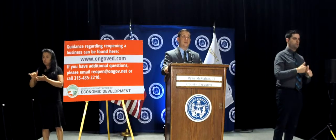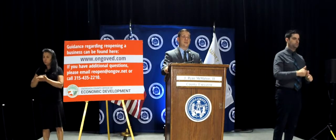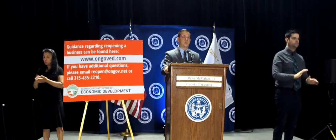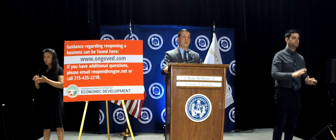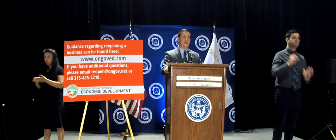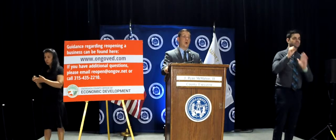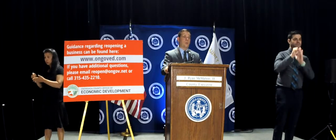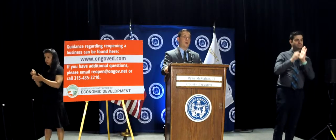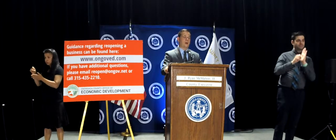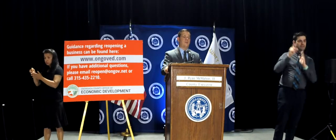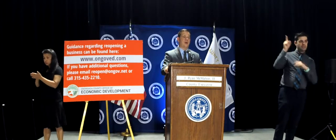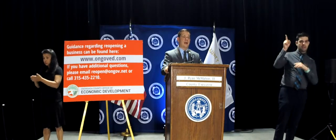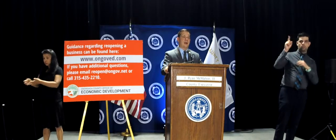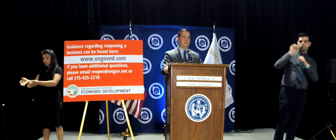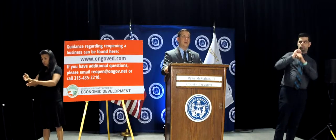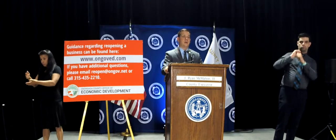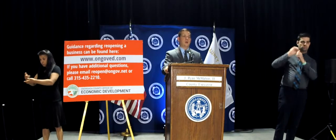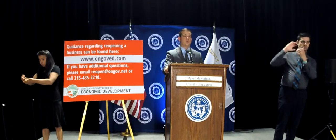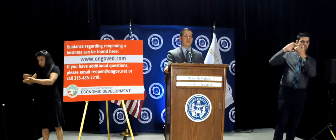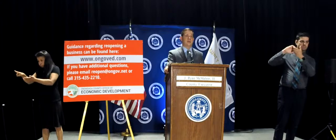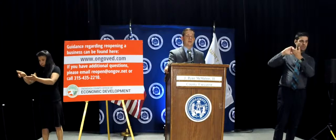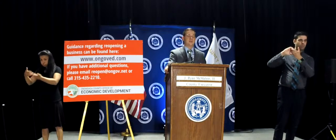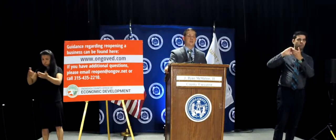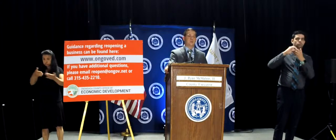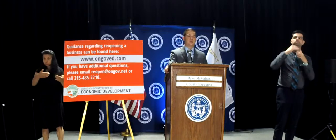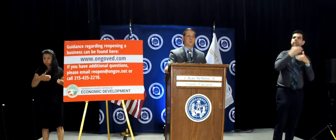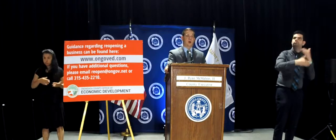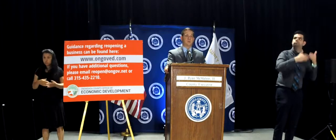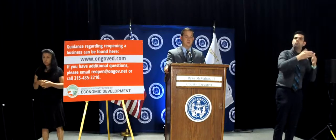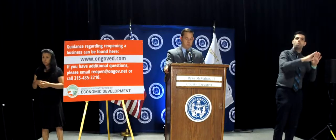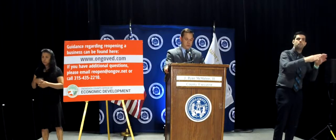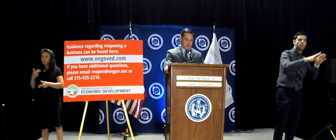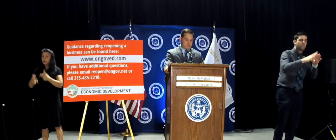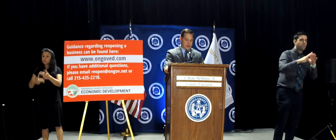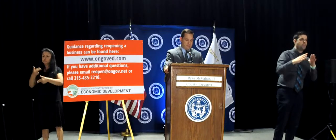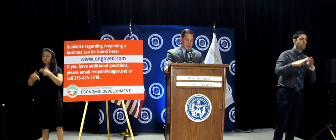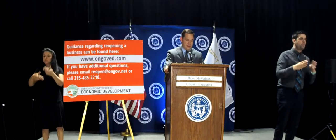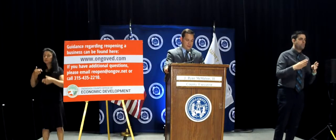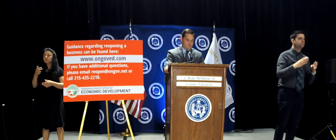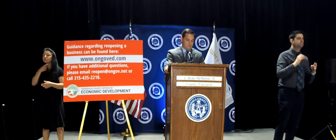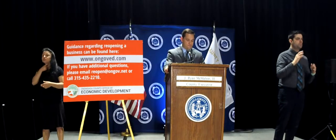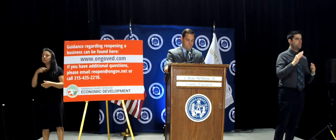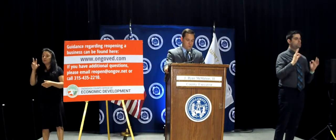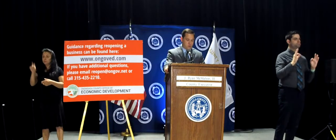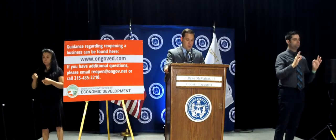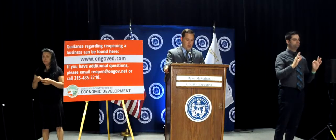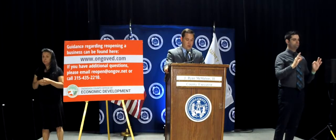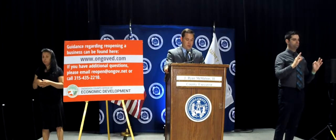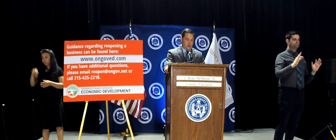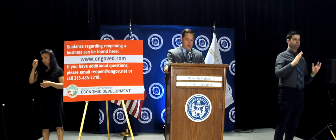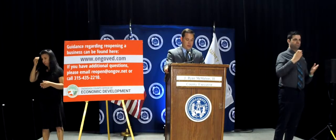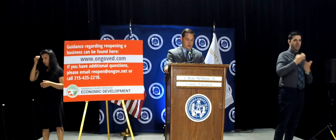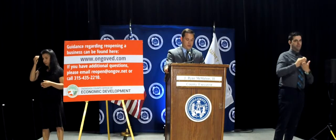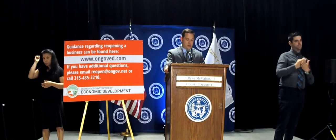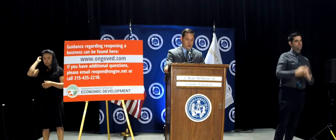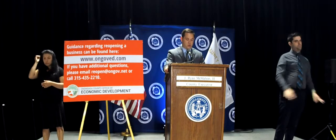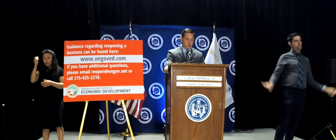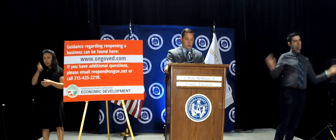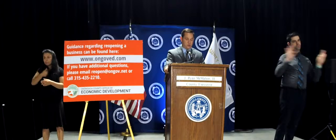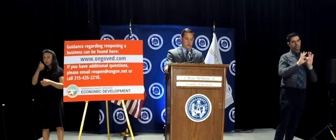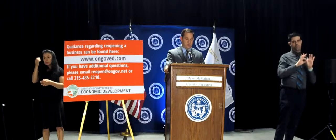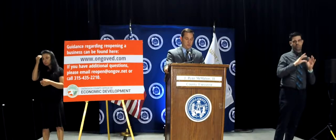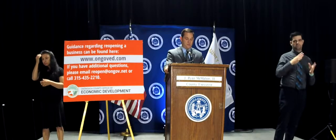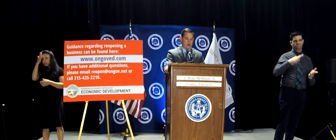up things that we need opened up for our economy. We need to continue to be smart. So please keep that in mind. And again, Child